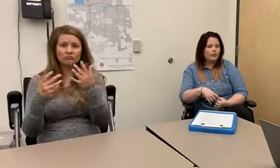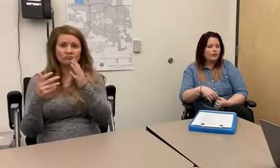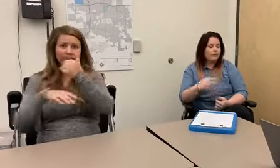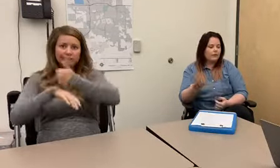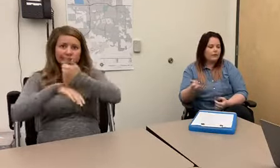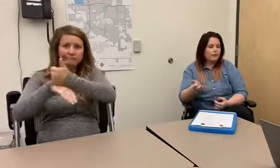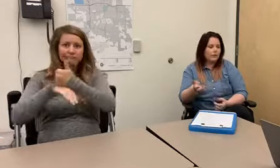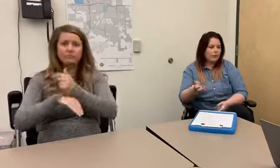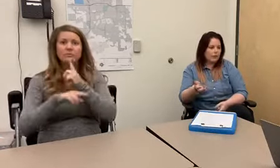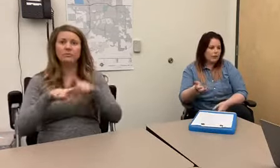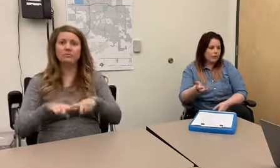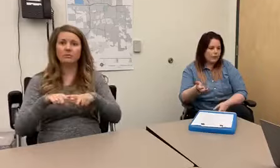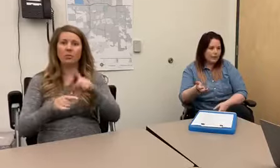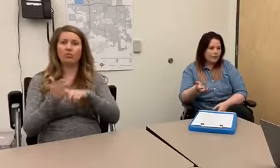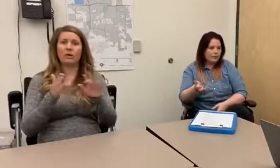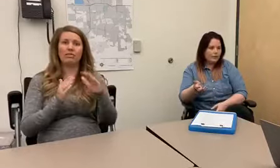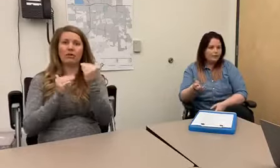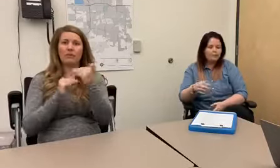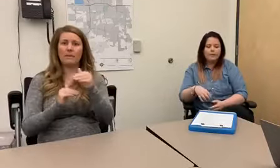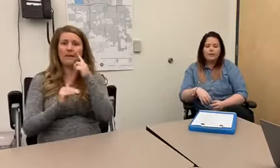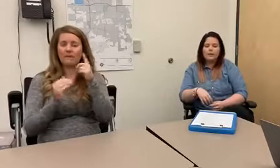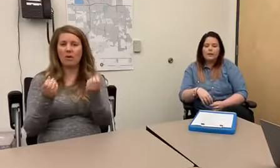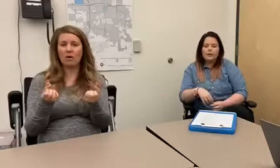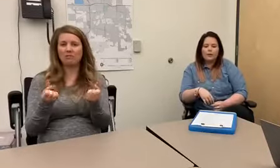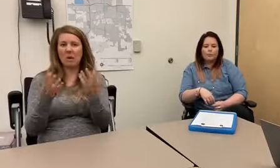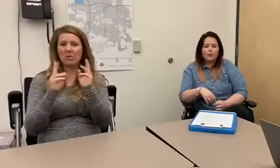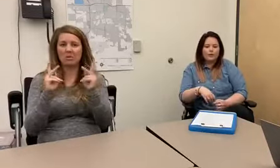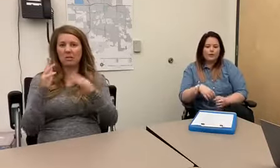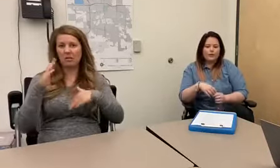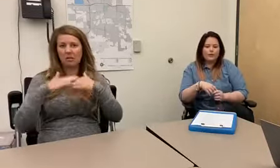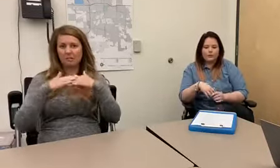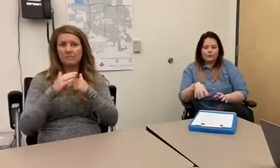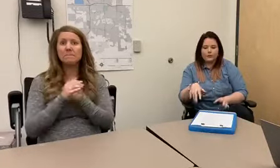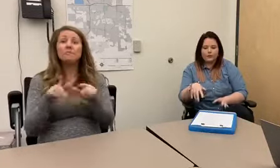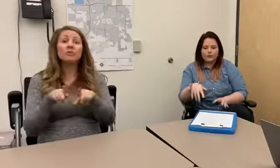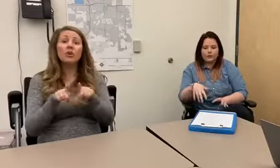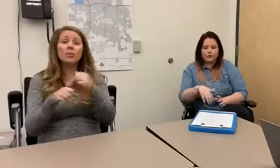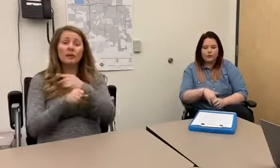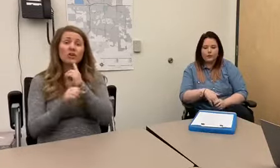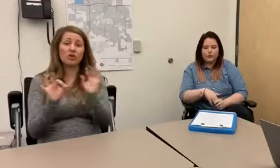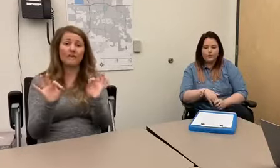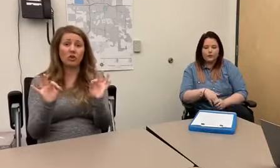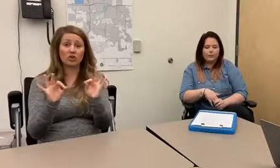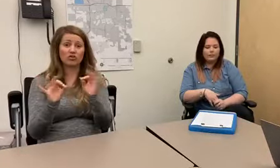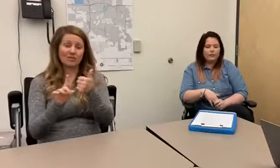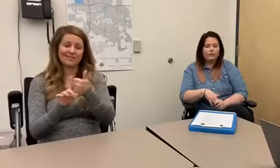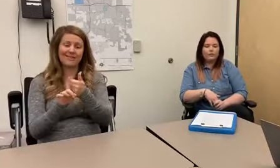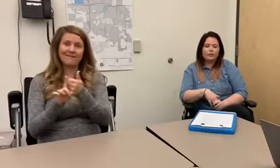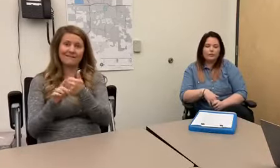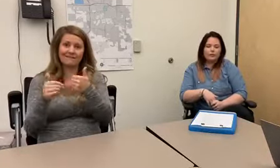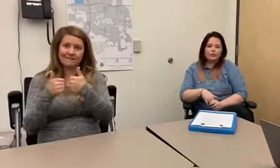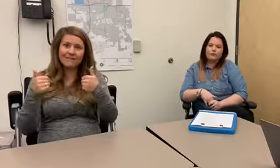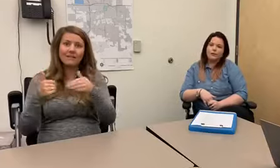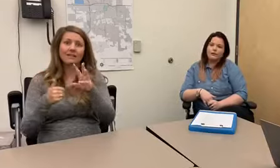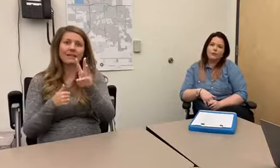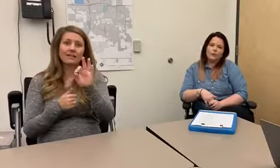what their limits are for capacity. Also keeping that pool furniture 6 feet apart, making sure that they're disinfecting those